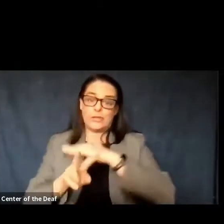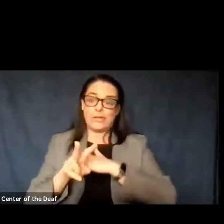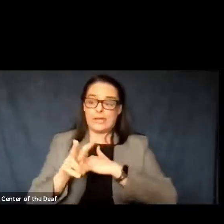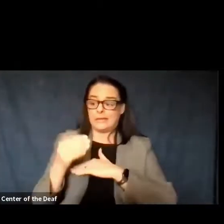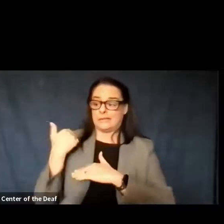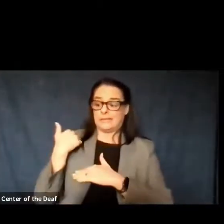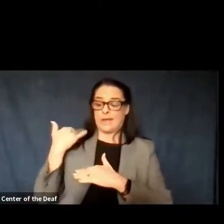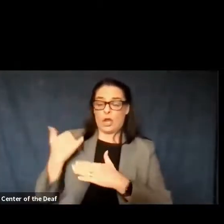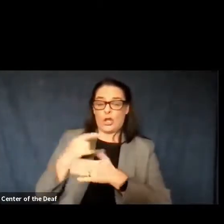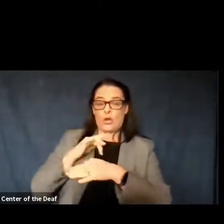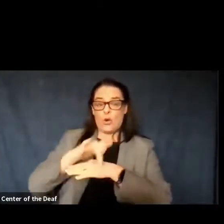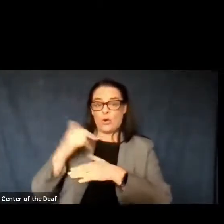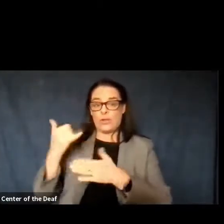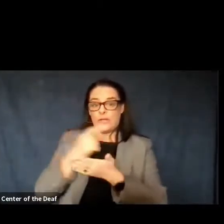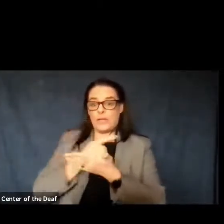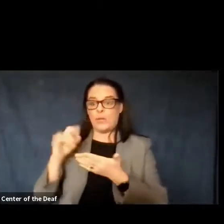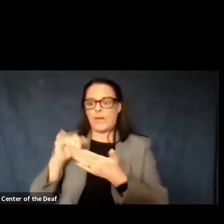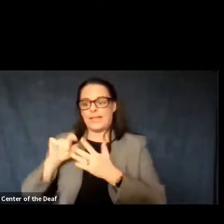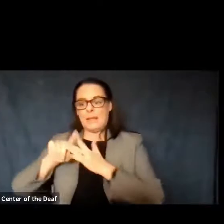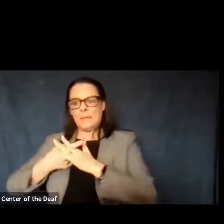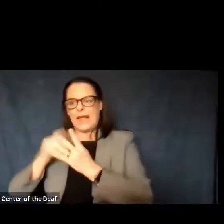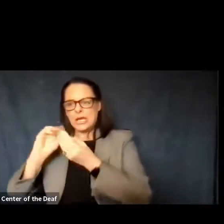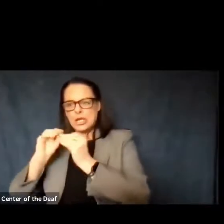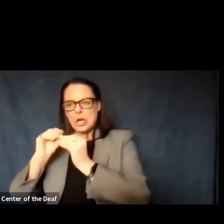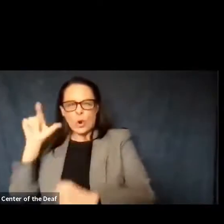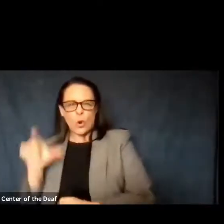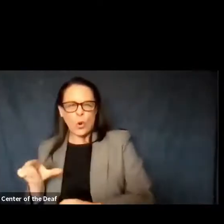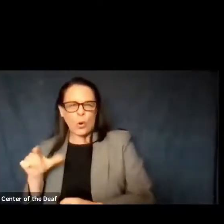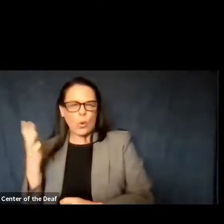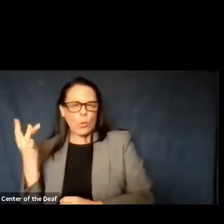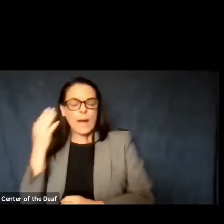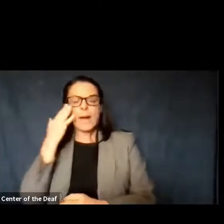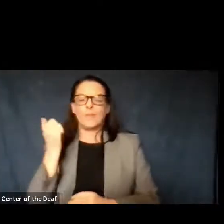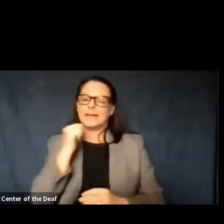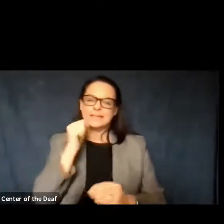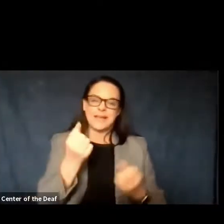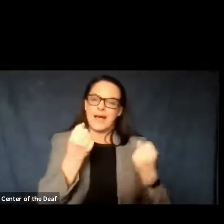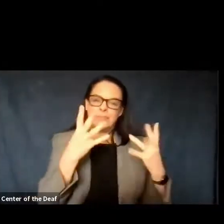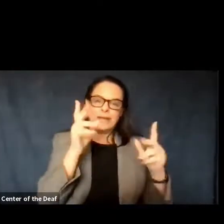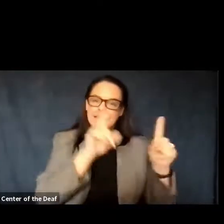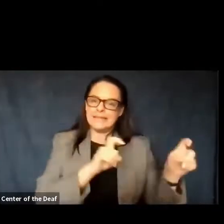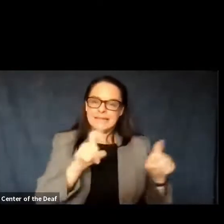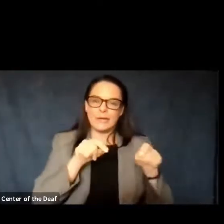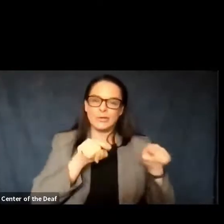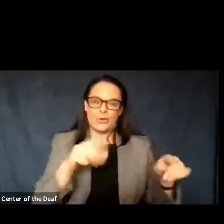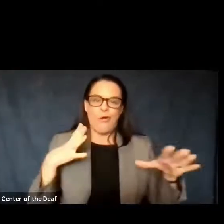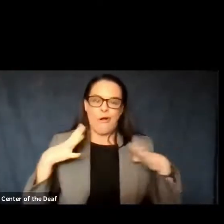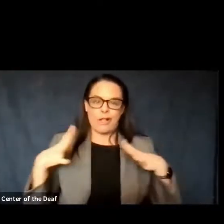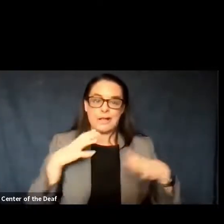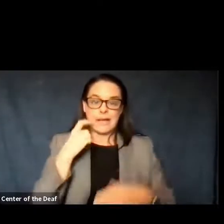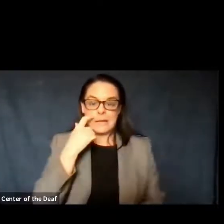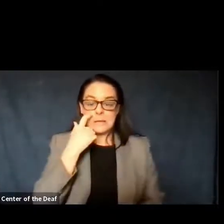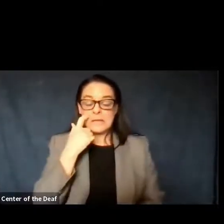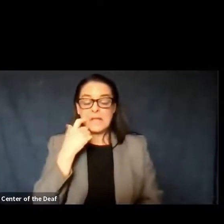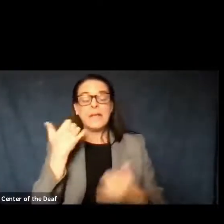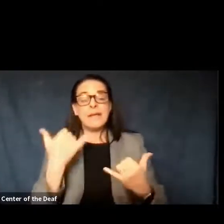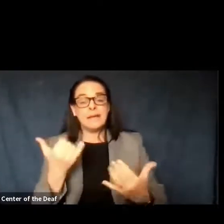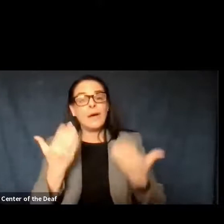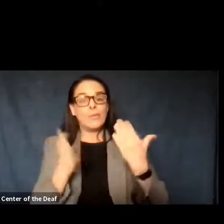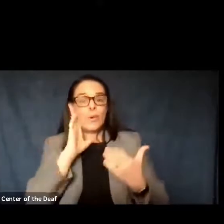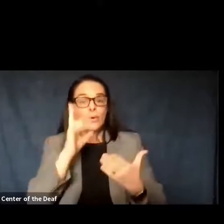lower case increases at the beginning of the week were due to lower testing volumes over the holidays. Now we're going to likely start to see